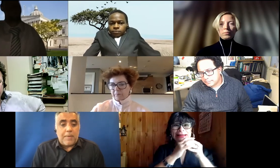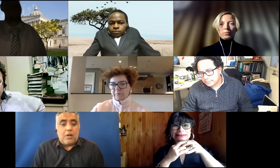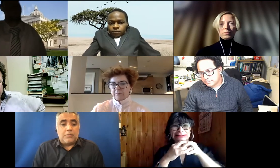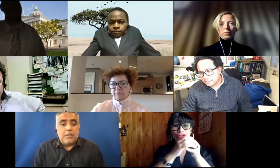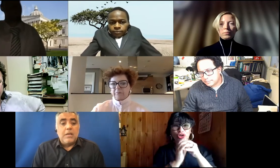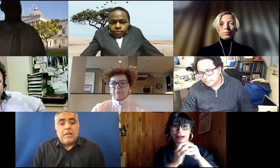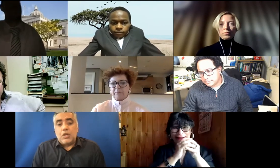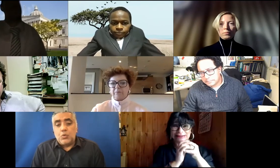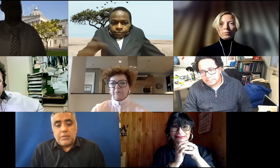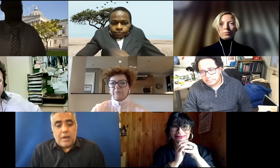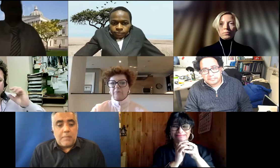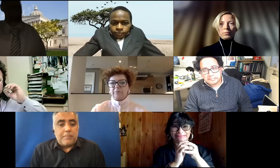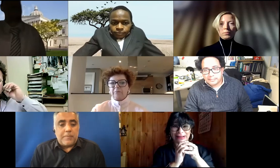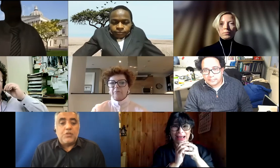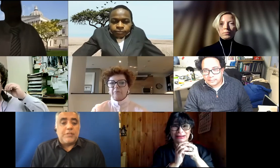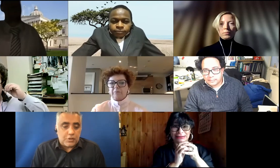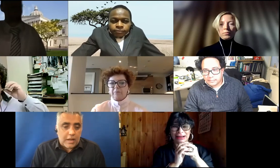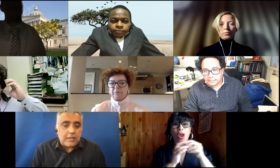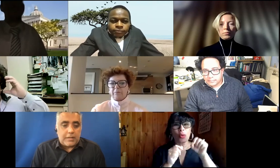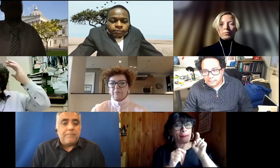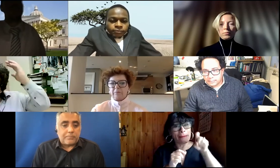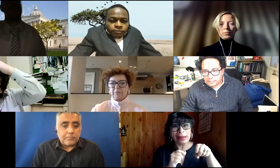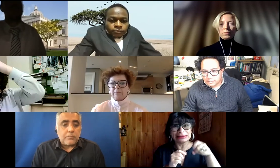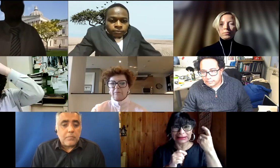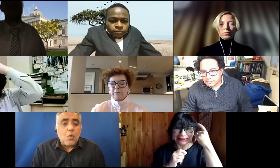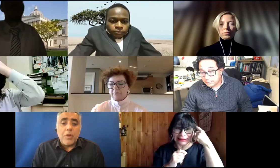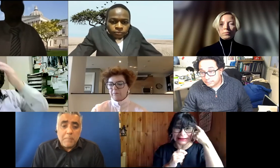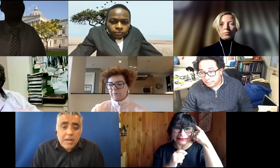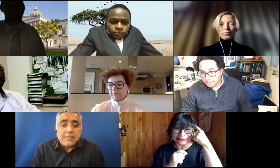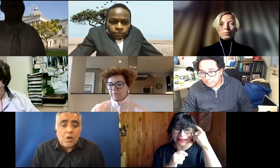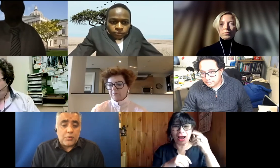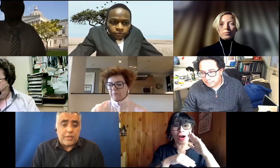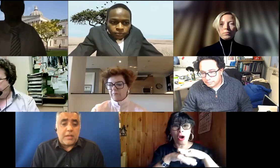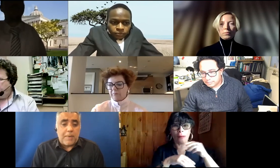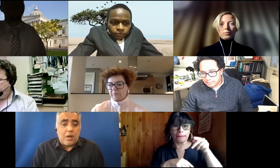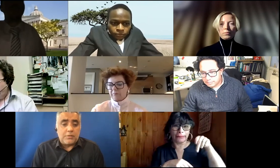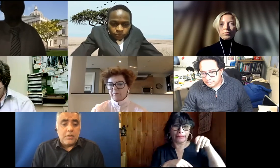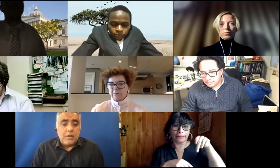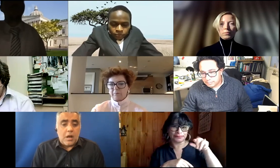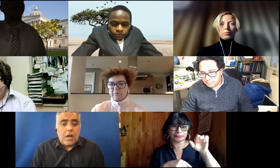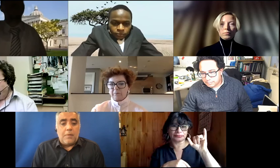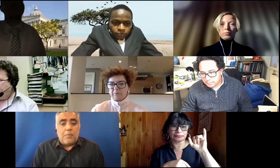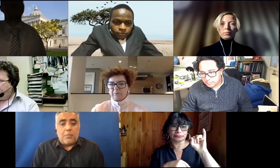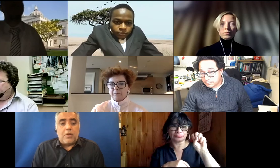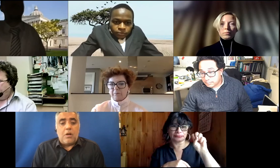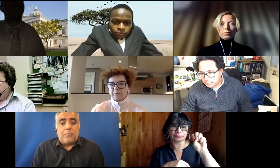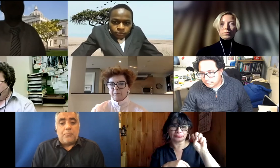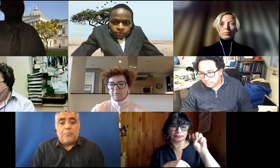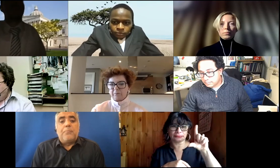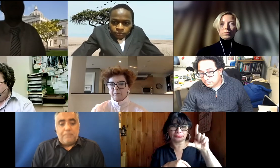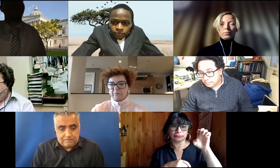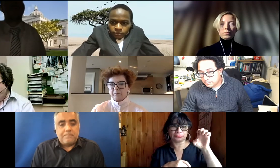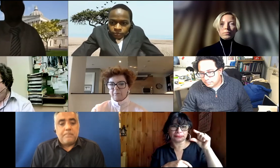dialogue about inclusive intersectionality, we must also think about what we call